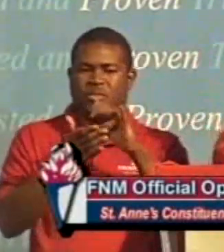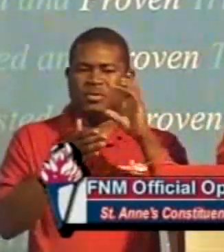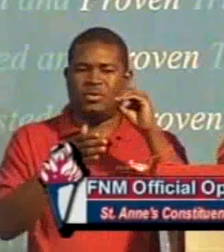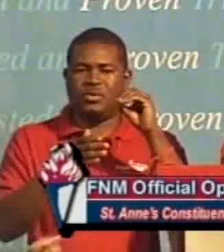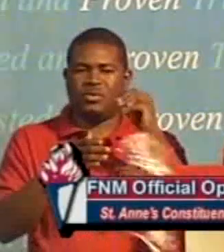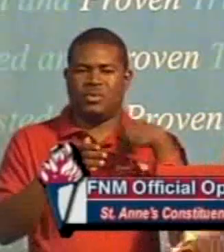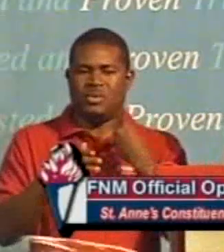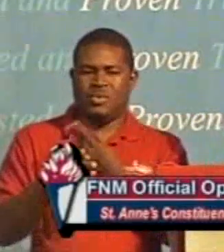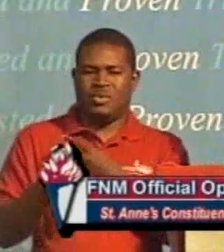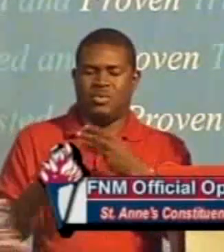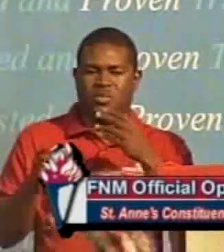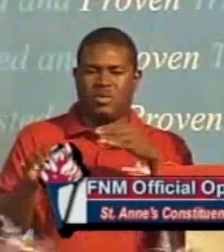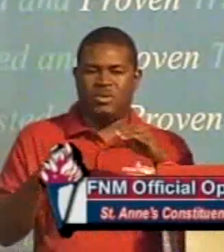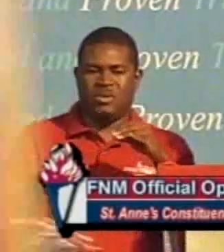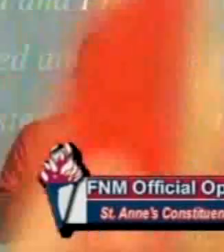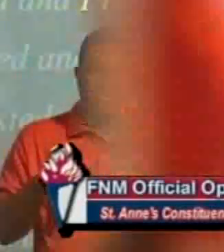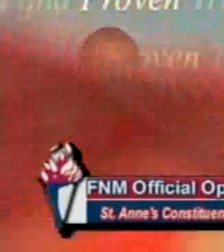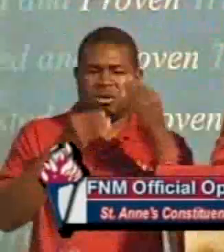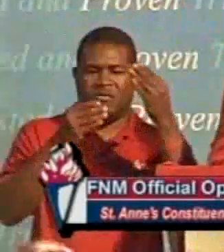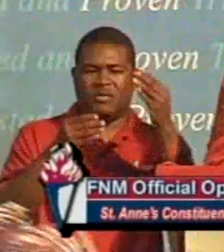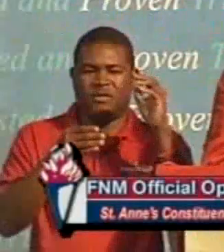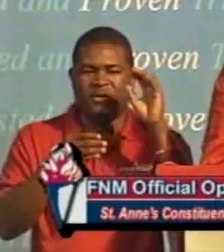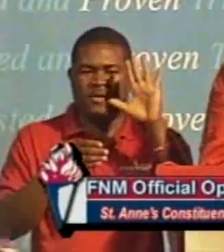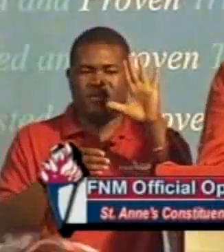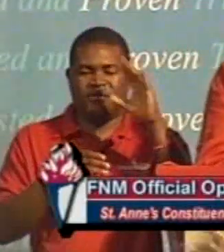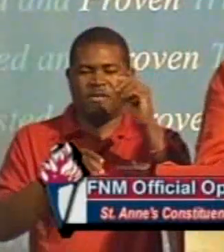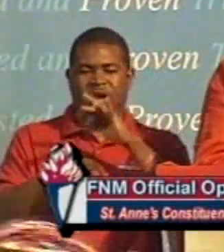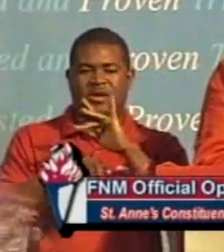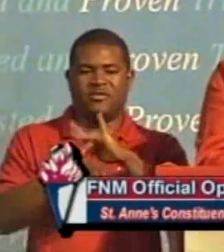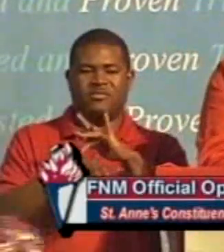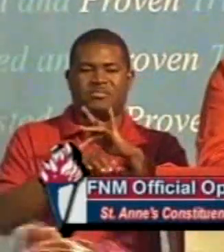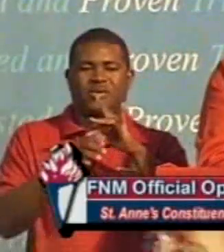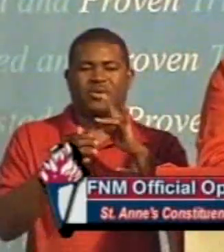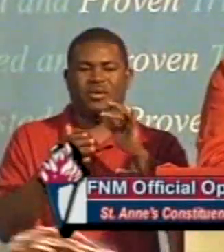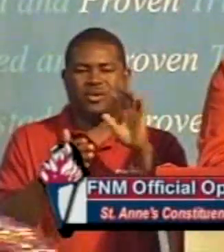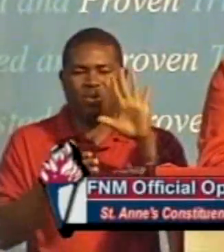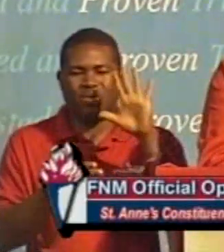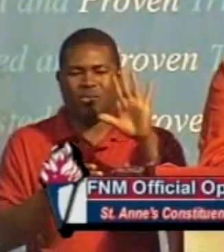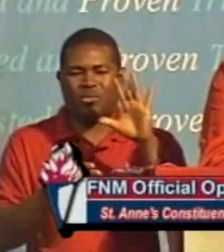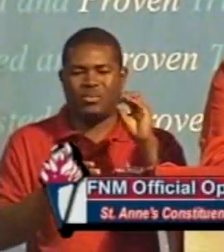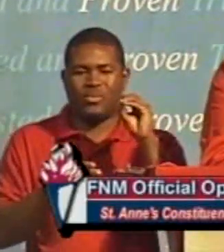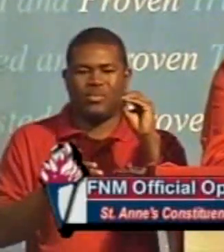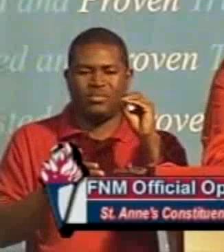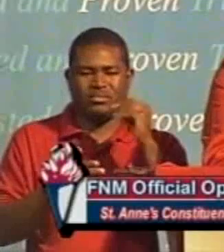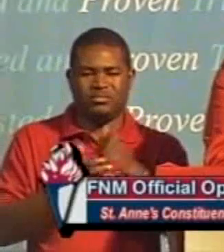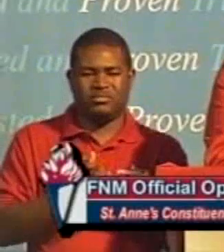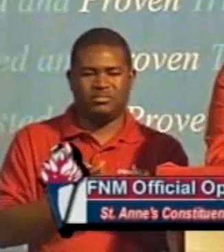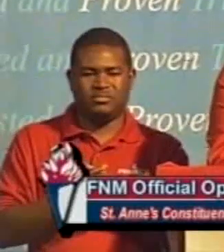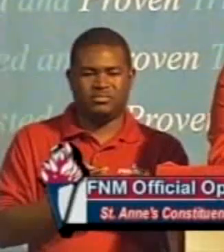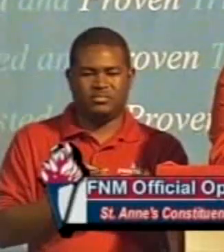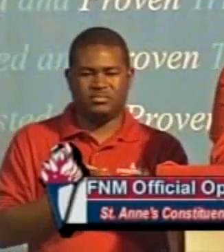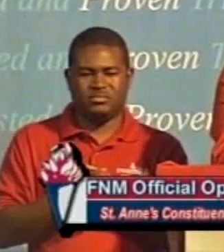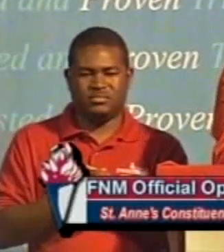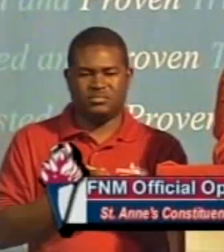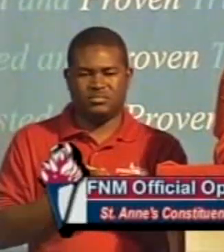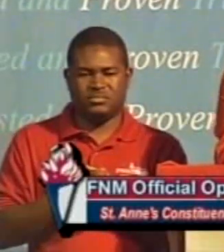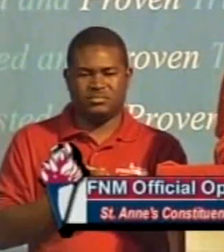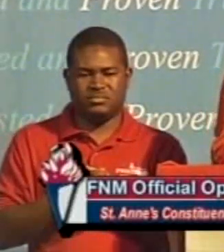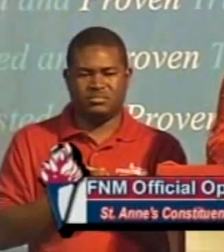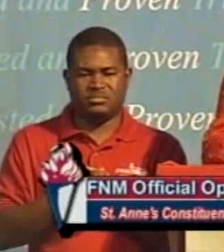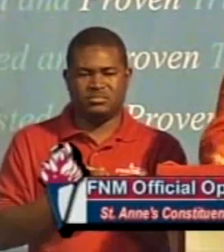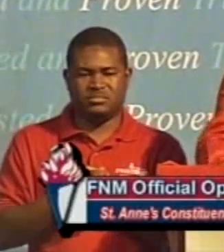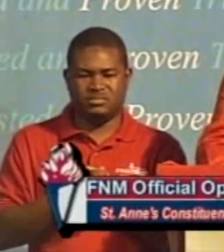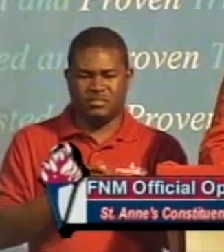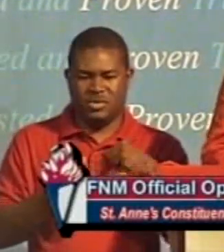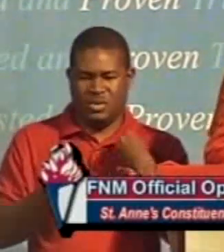5.0. Papa's got a brand new bag. Papa's got a brand new bag. We are renewing and transforming the city of Nassau